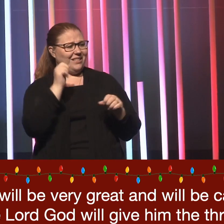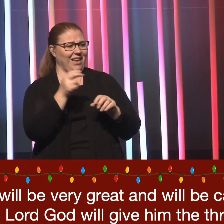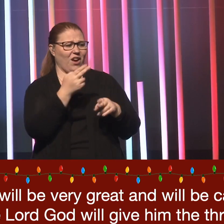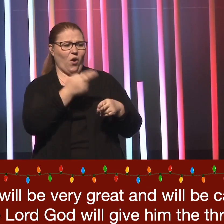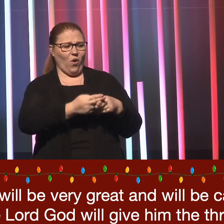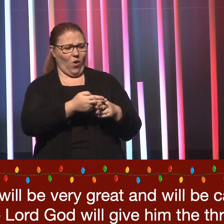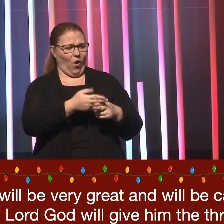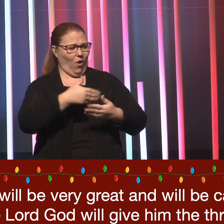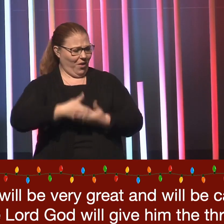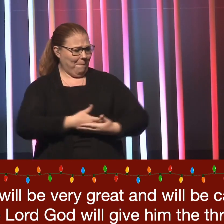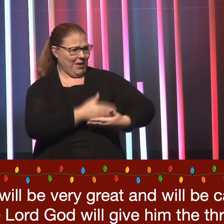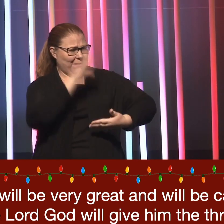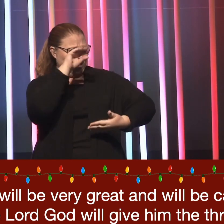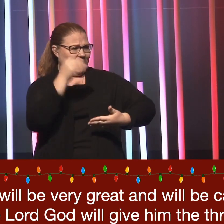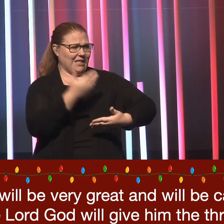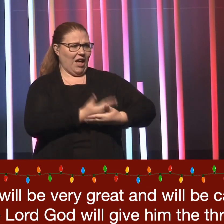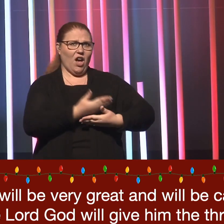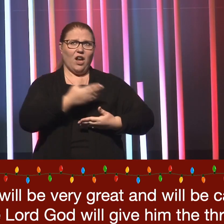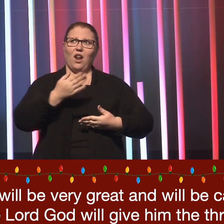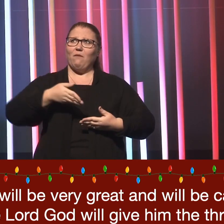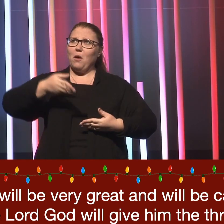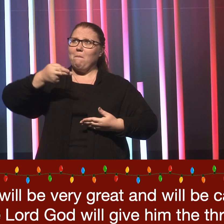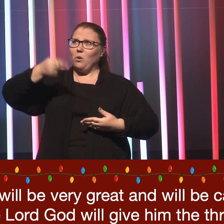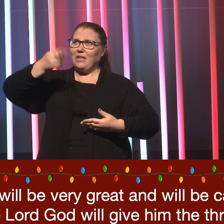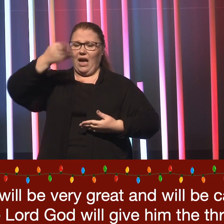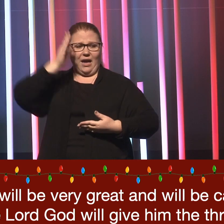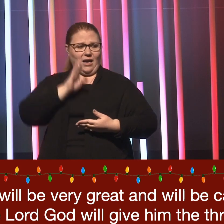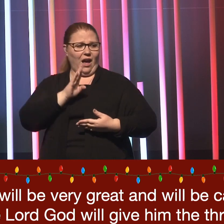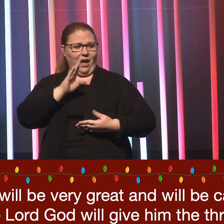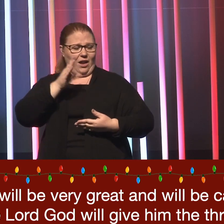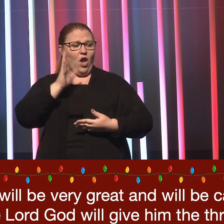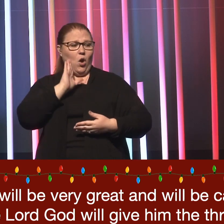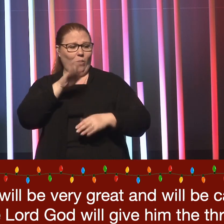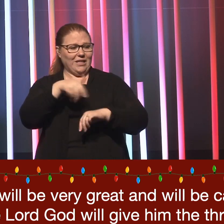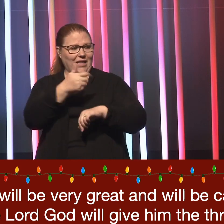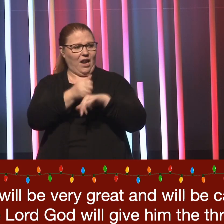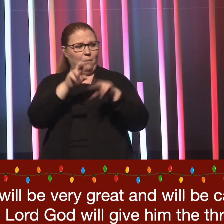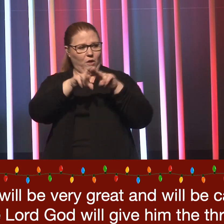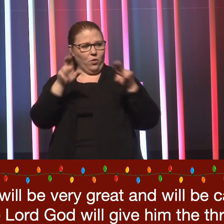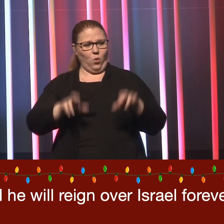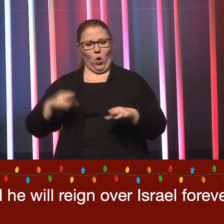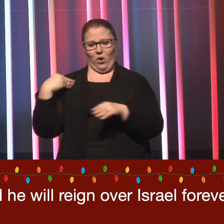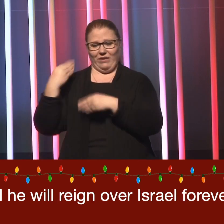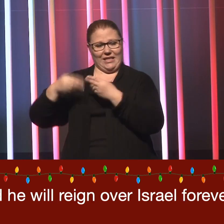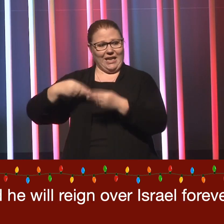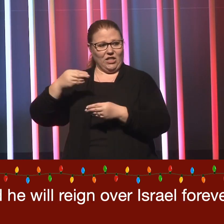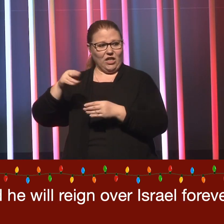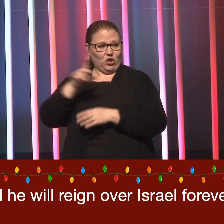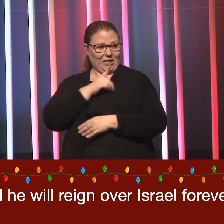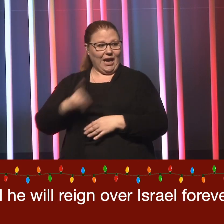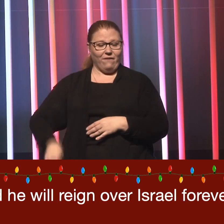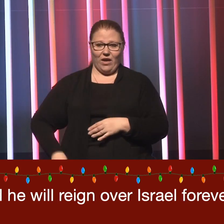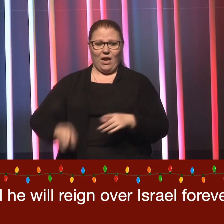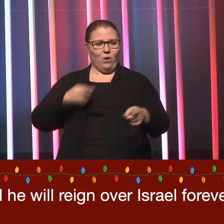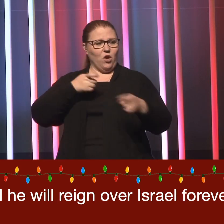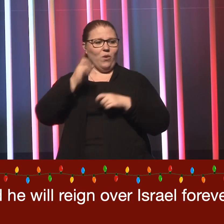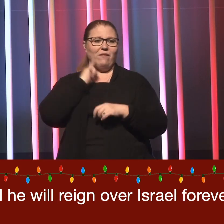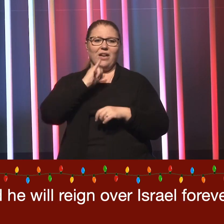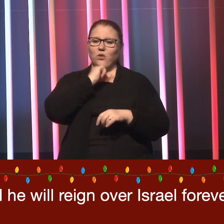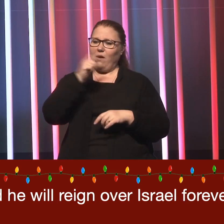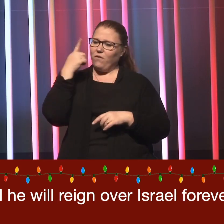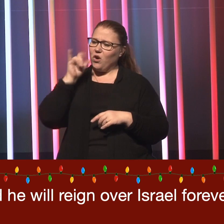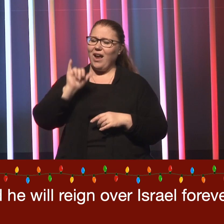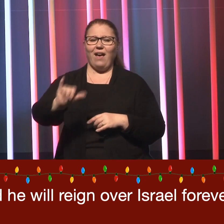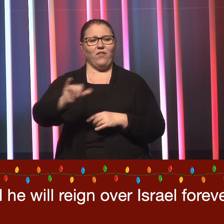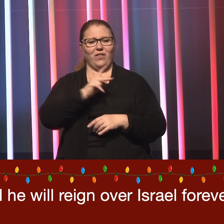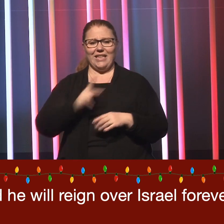the Son of the Most High. The Lord God will give him the throne of his ancestor David, and he will reign over Israel forever, and his